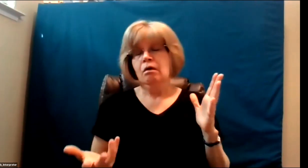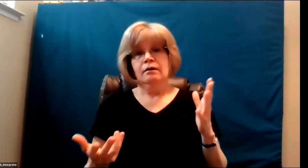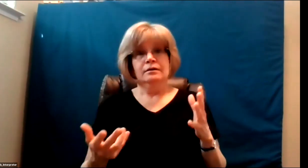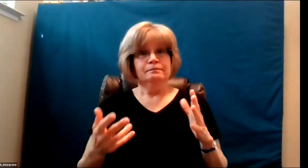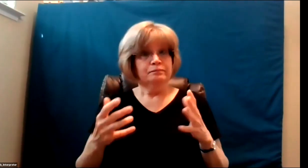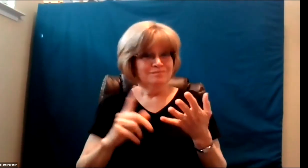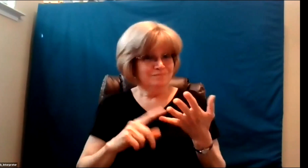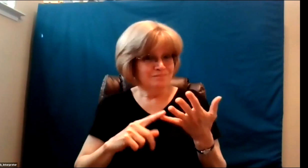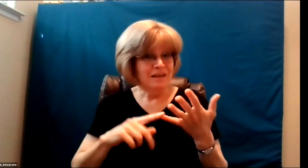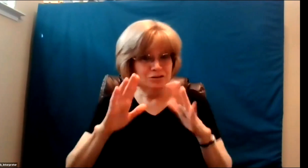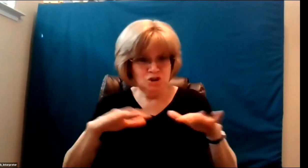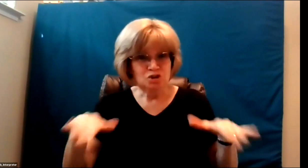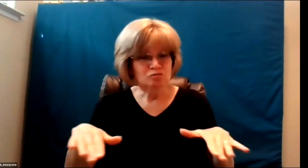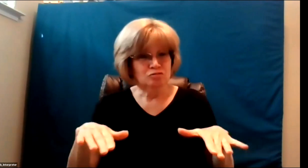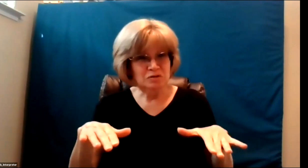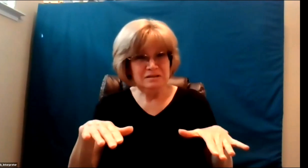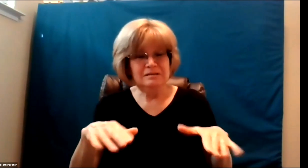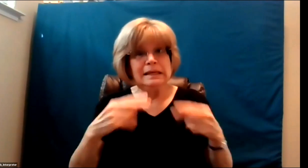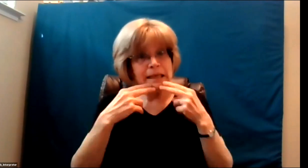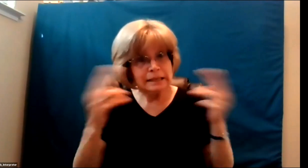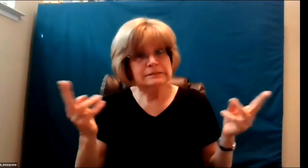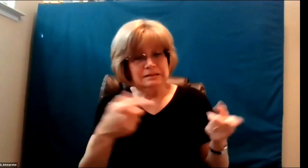have especially suffered.